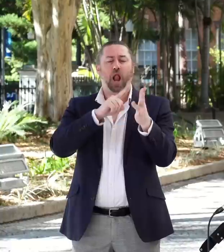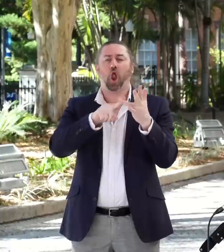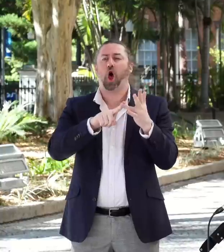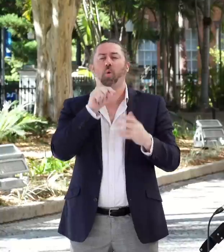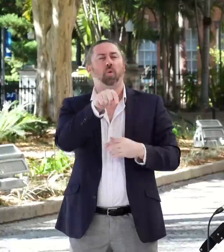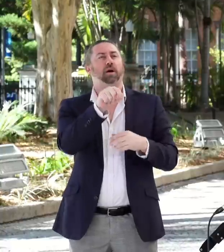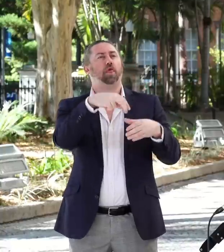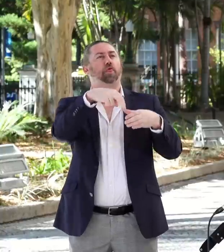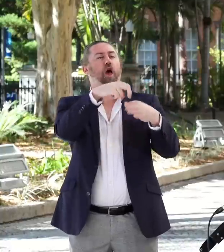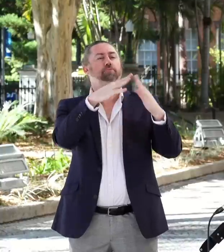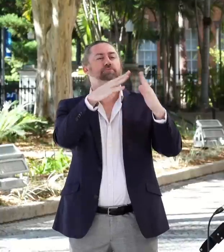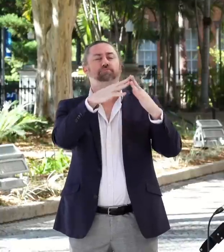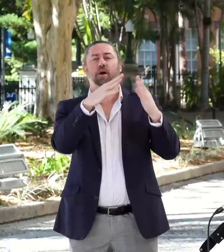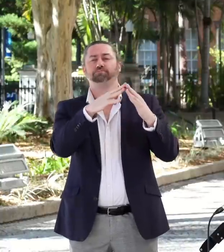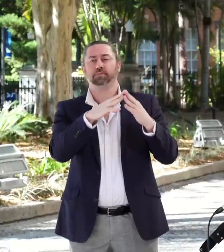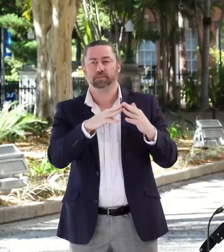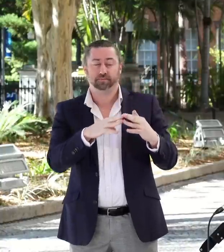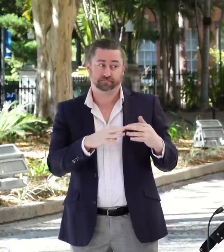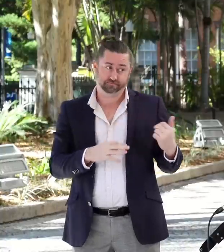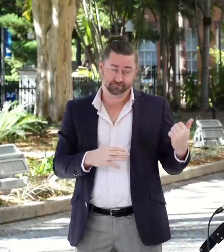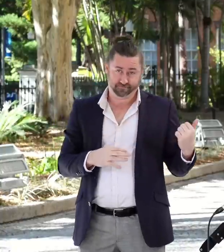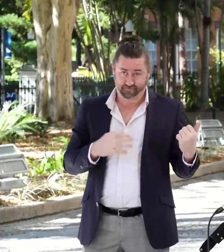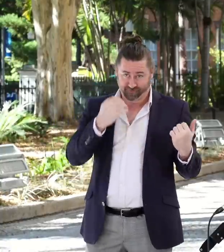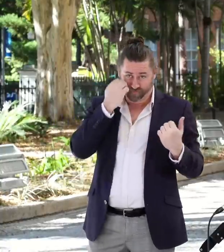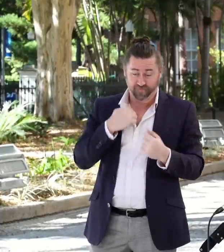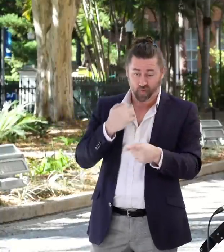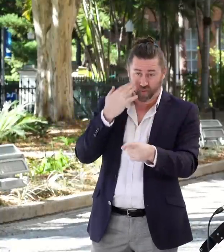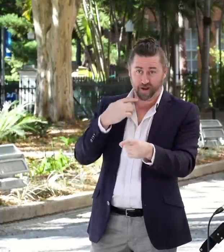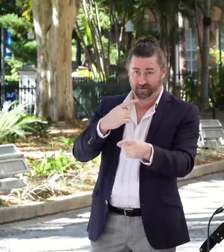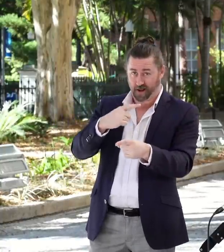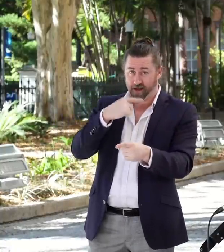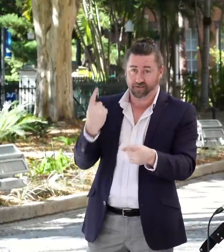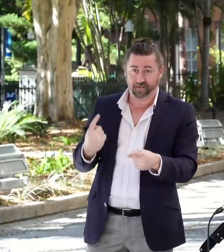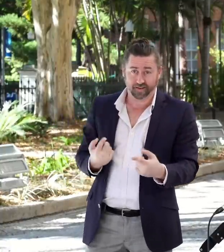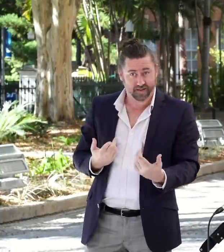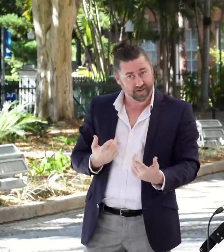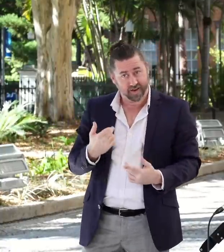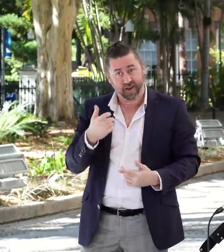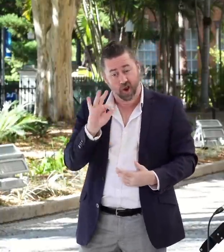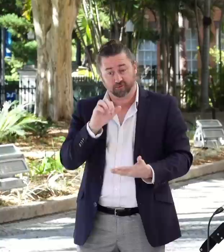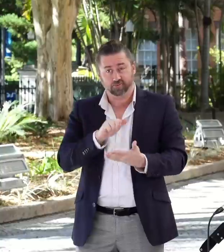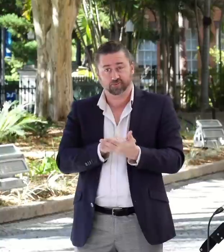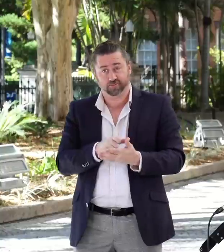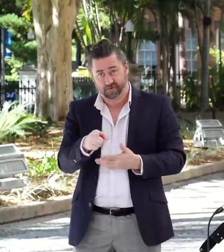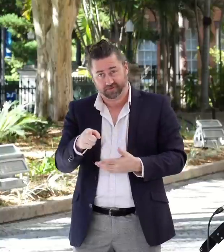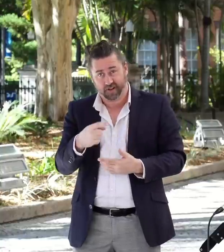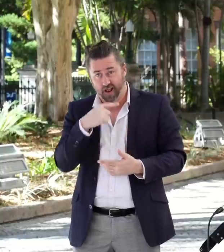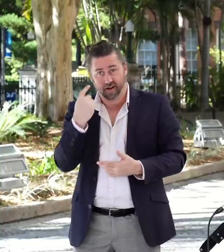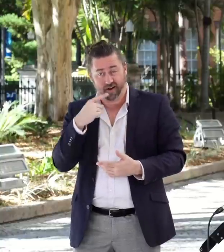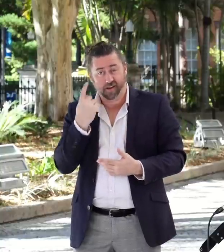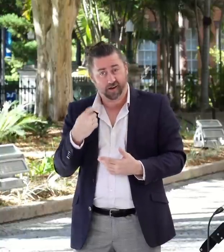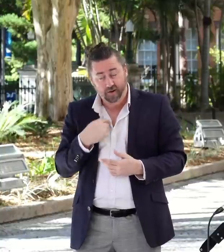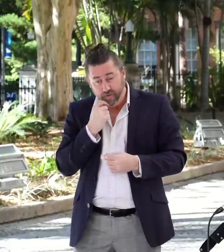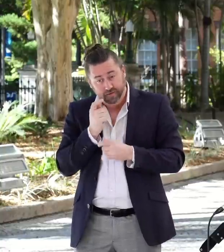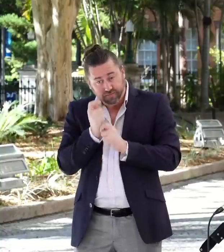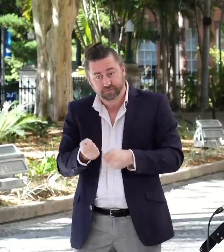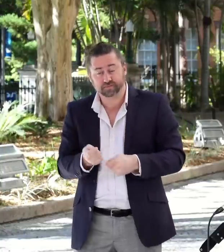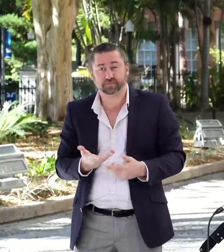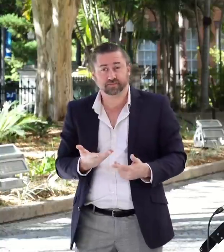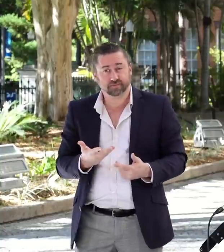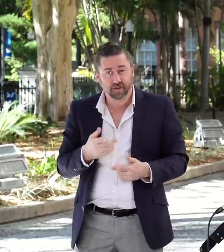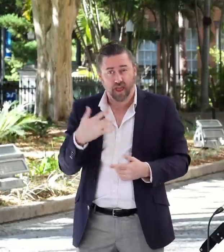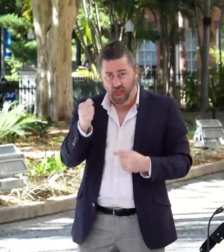Yeah, and of course some of that information has not been correct, and that's been proven through the contact tracing we're doing that it's not correct. So we'll continue to work through that. Also, there